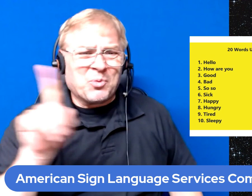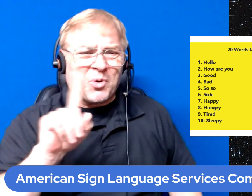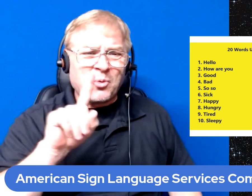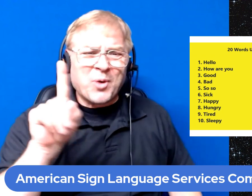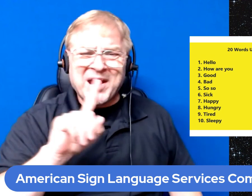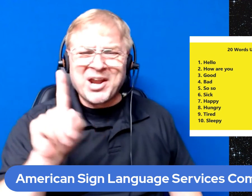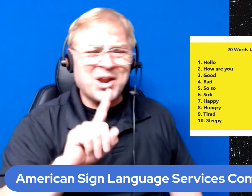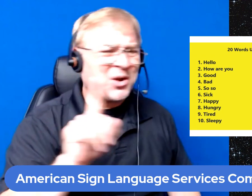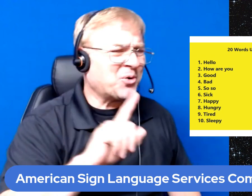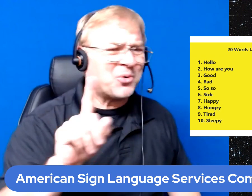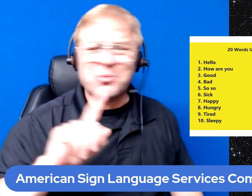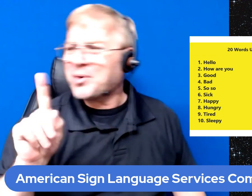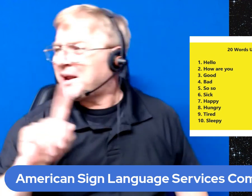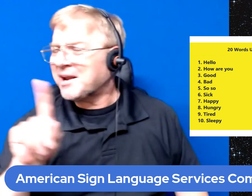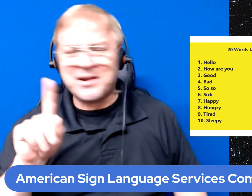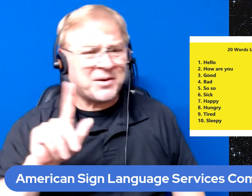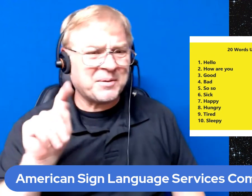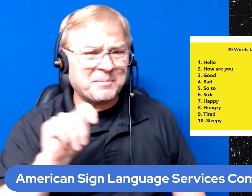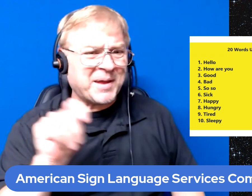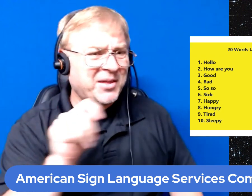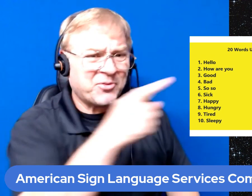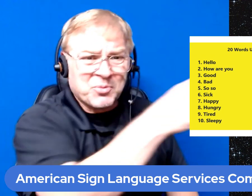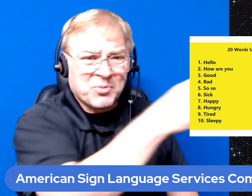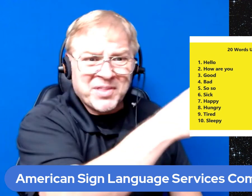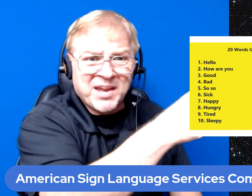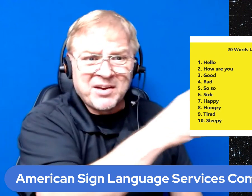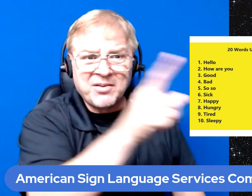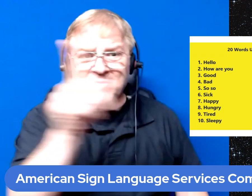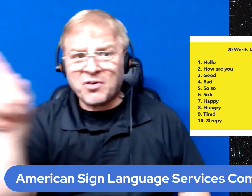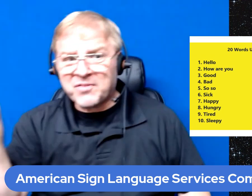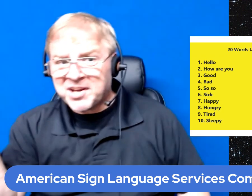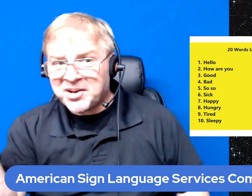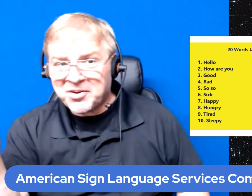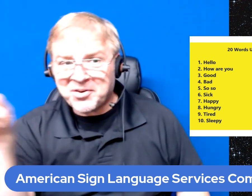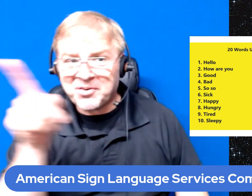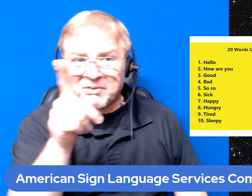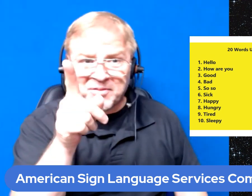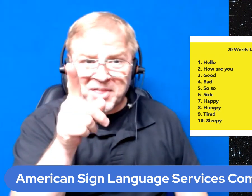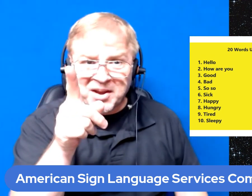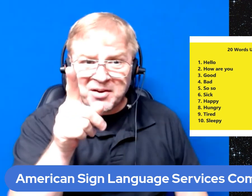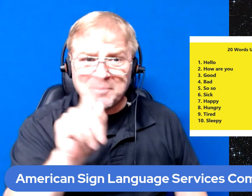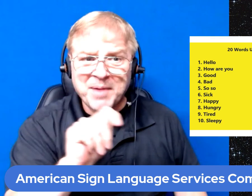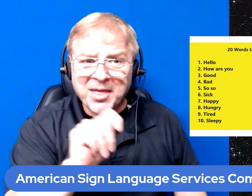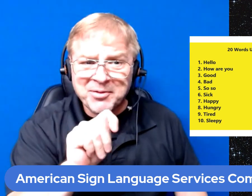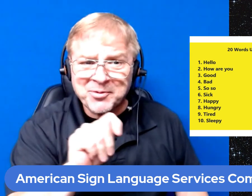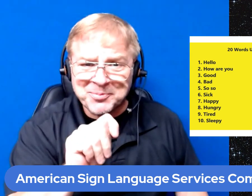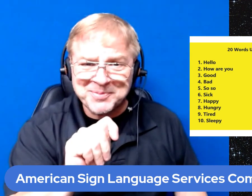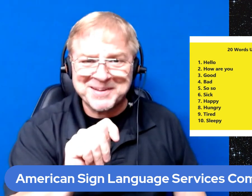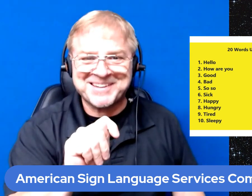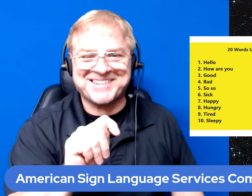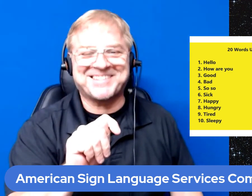Bathroom. Where? Where? Bathroom. Over there? Over here? Over there? Bathroom.